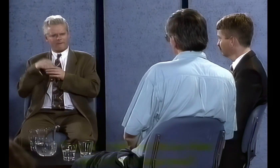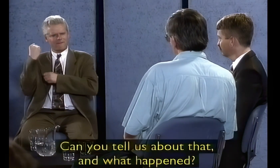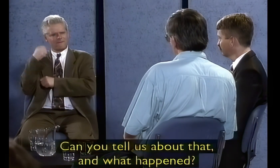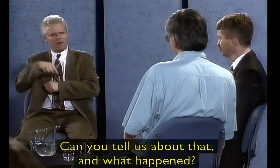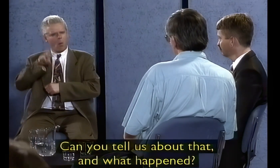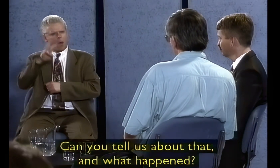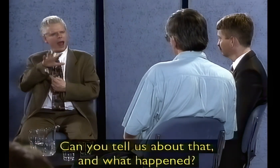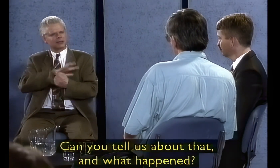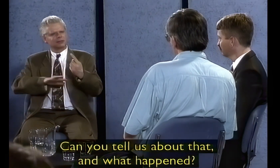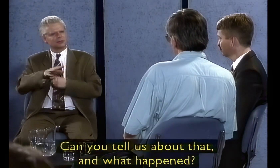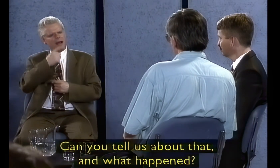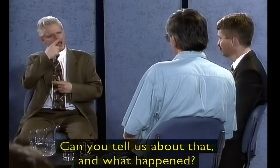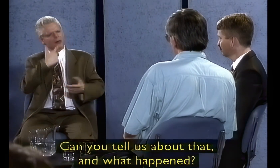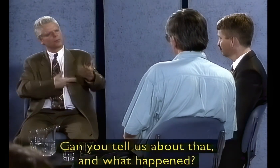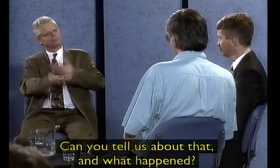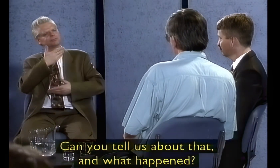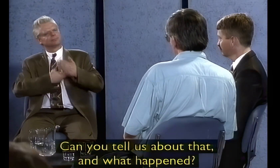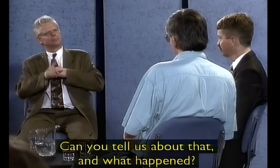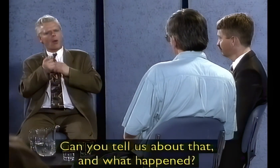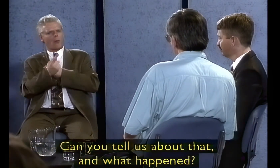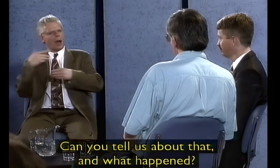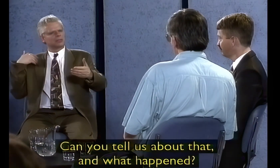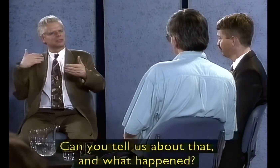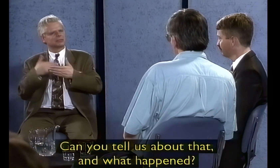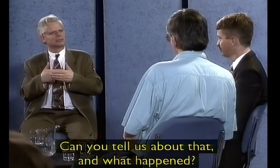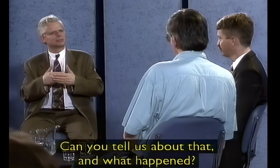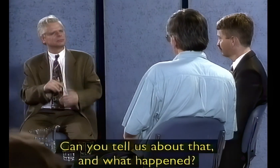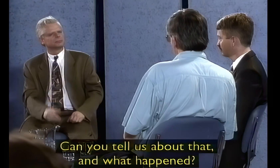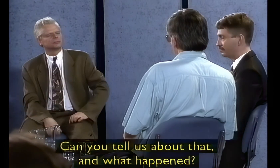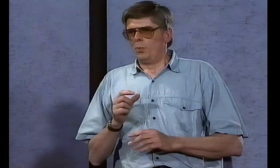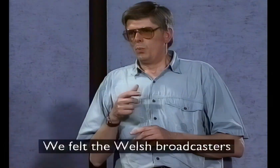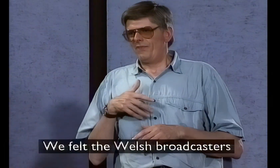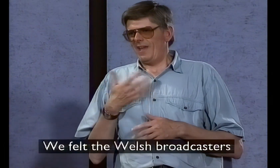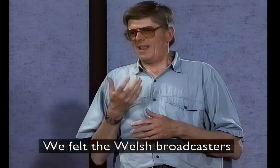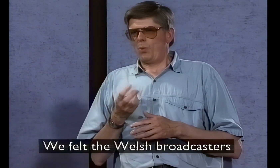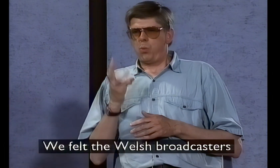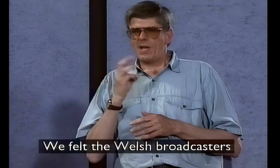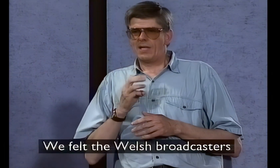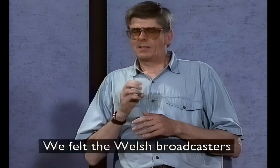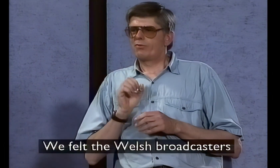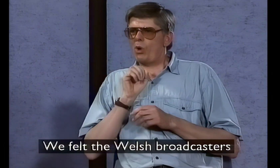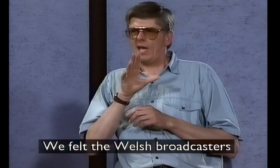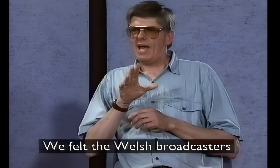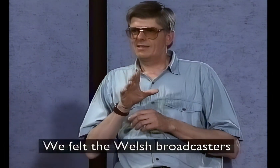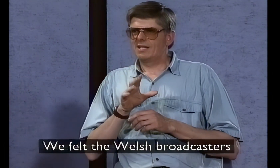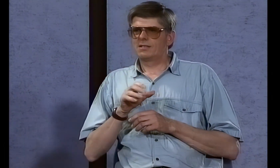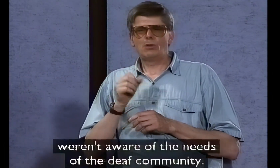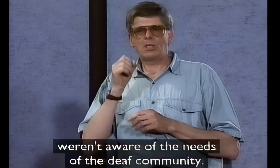on issues for Wales. Can you tell us about that and what happened? We felt the Welsh